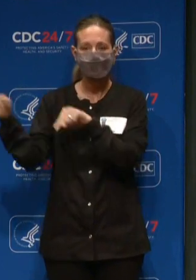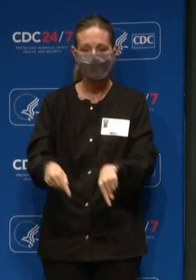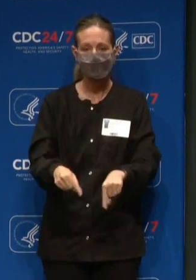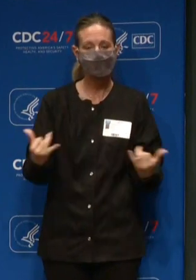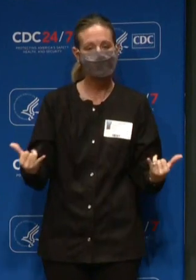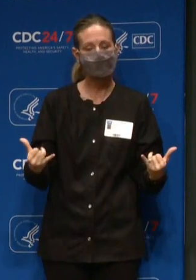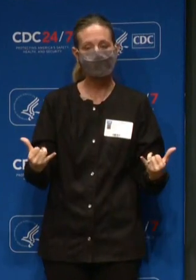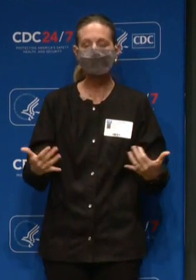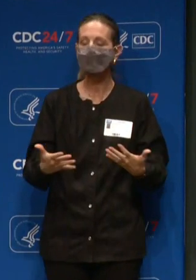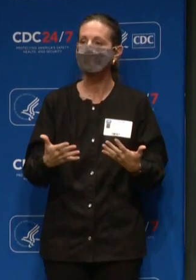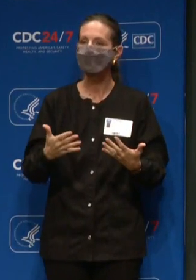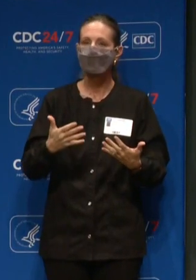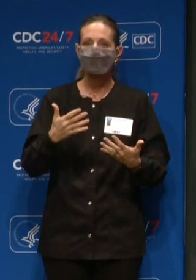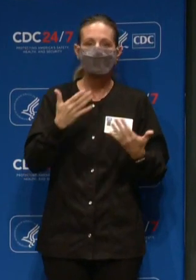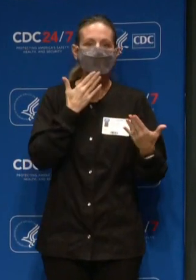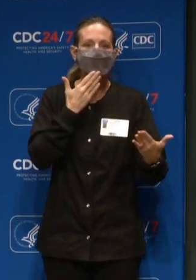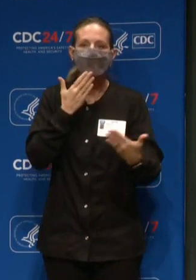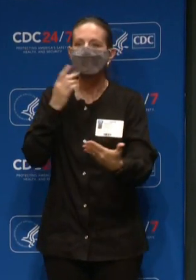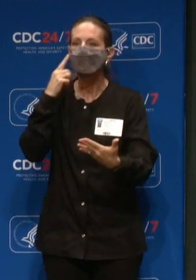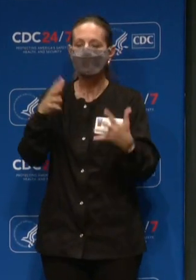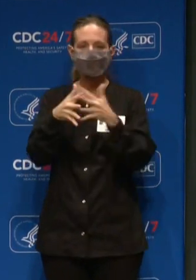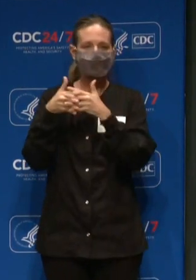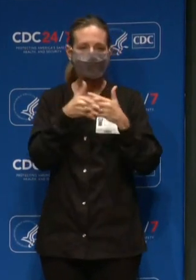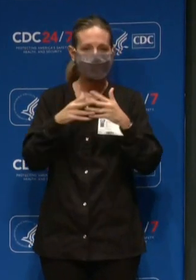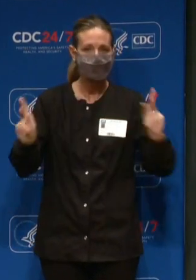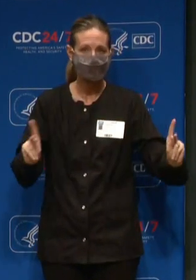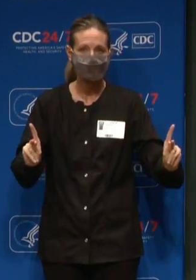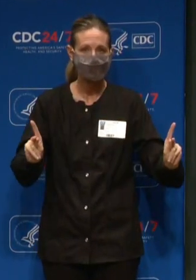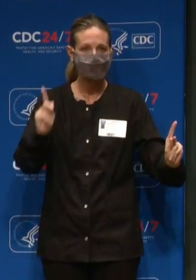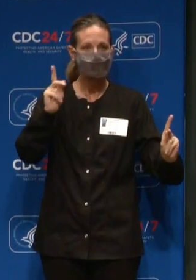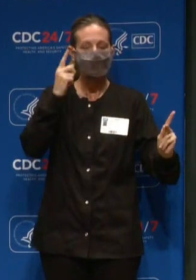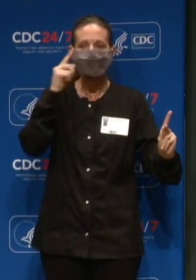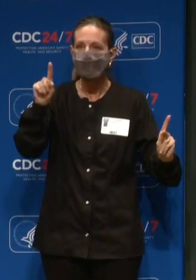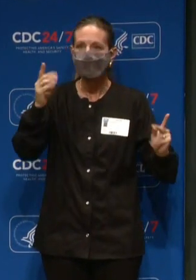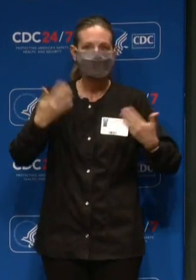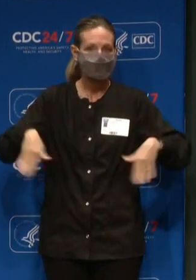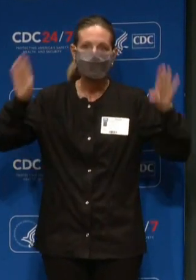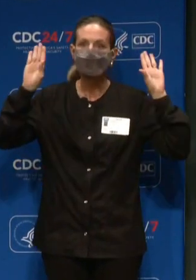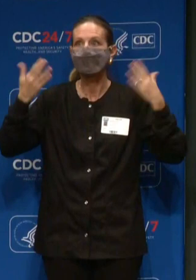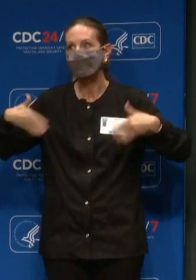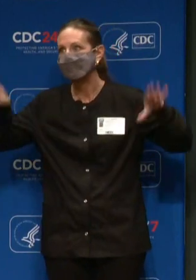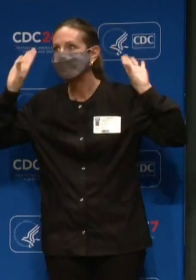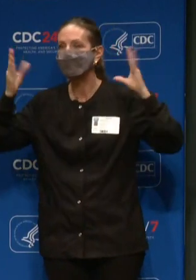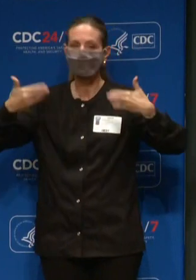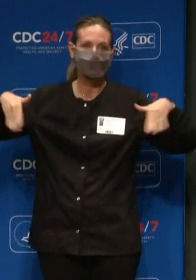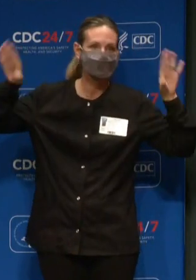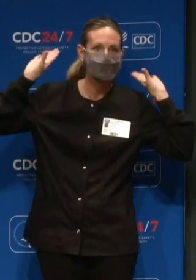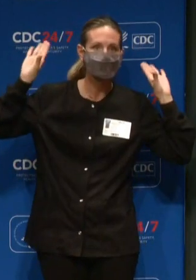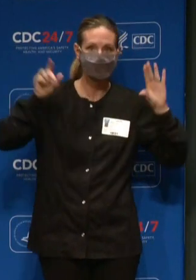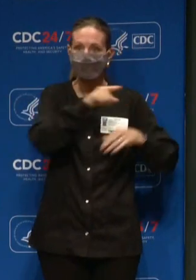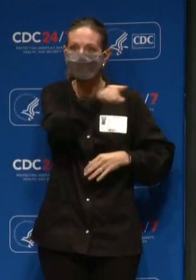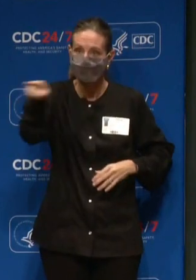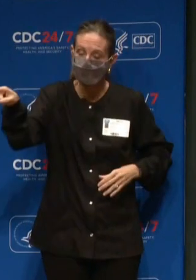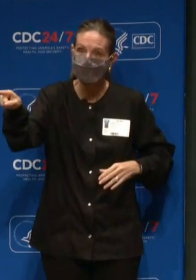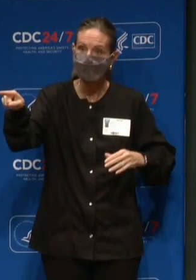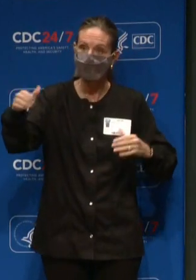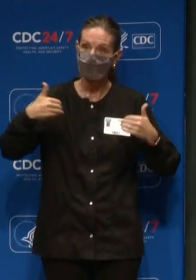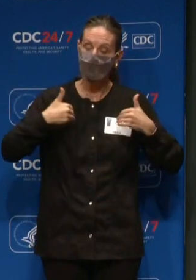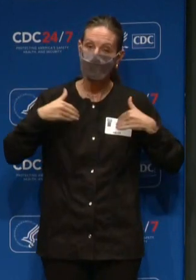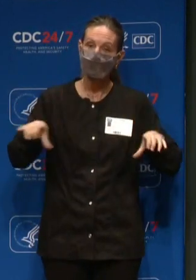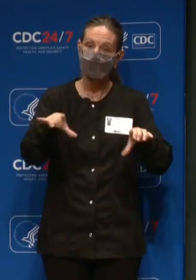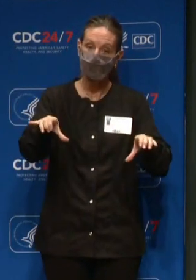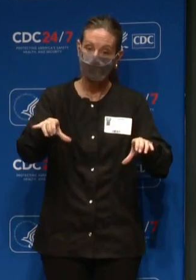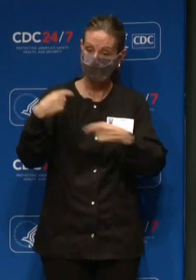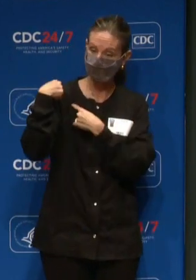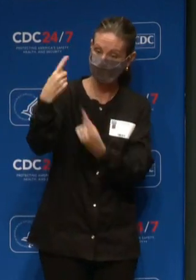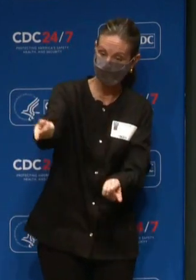the American people for the incredible sacrifices that you have made throughout this pandemic. And thank you to the dedicated team here